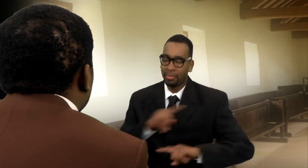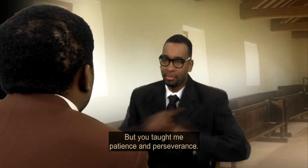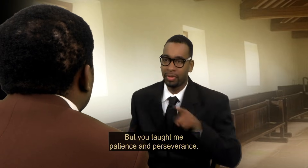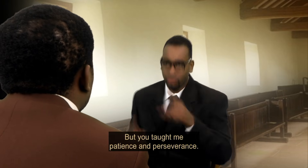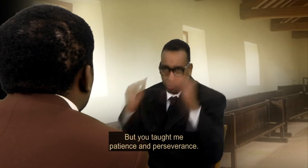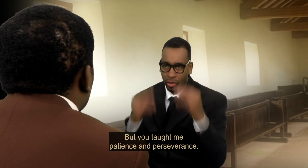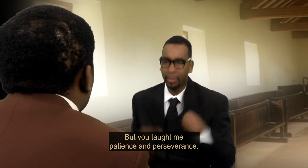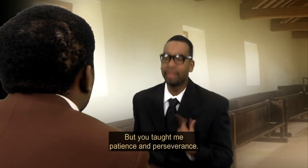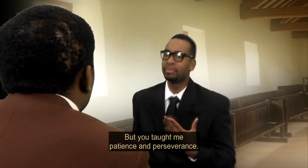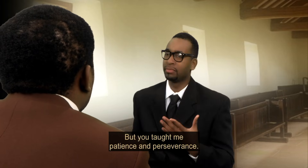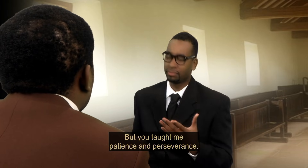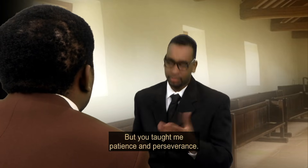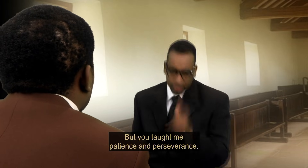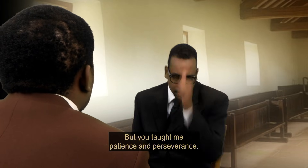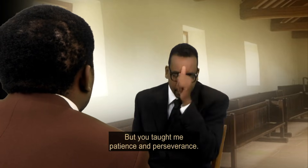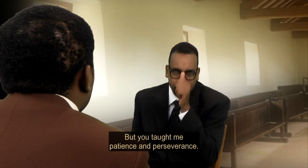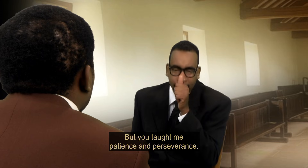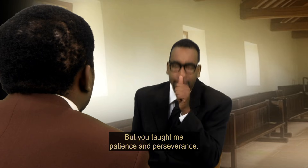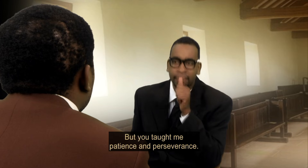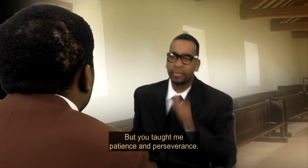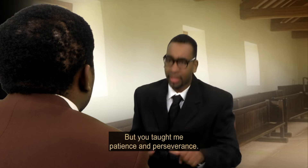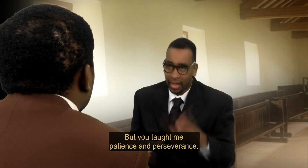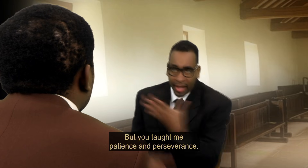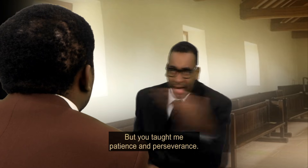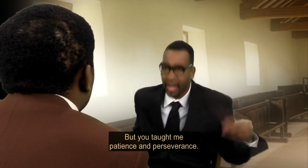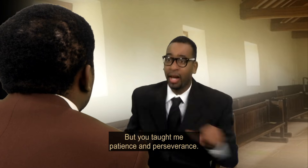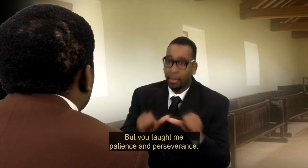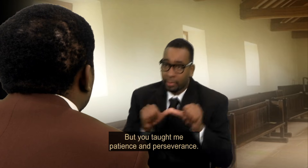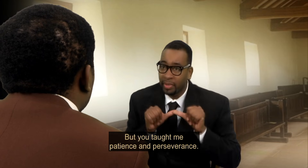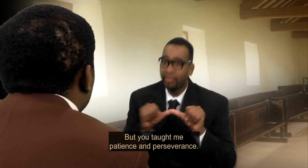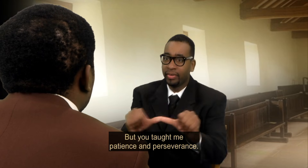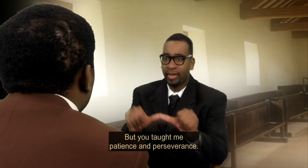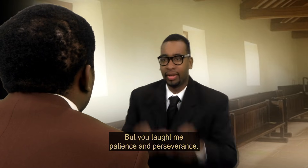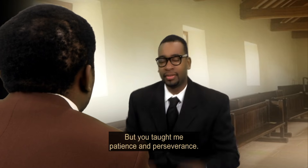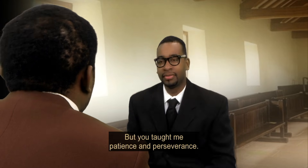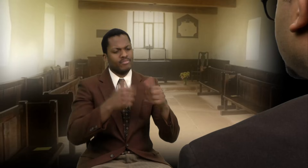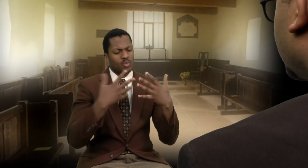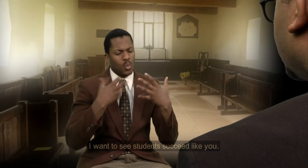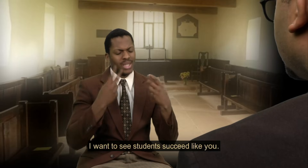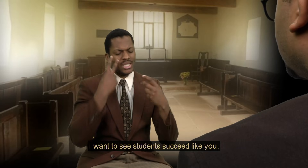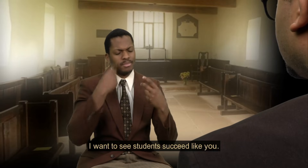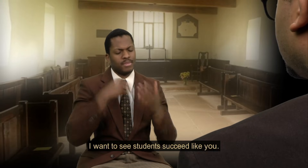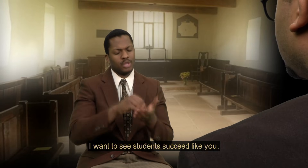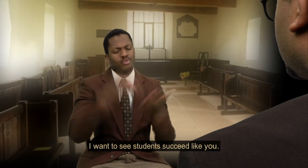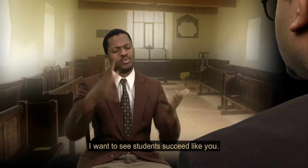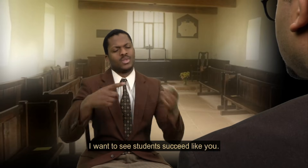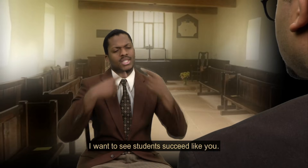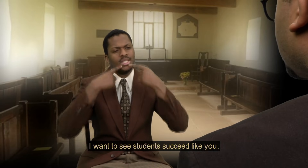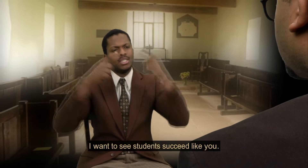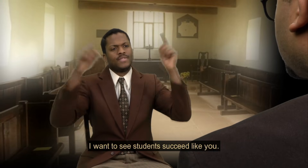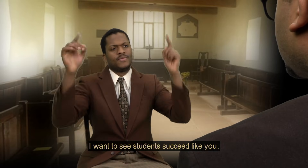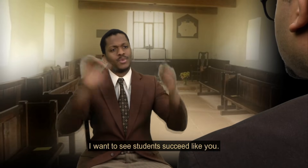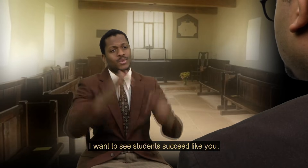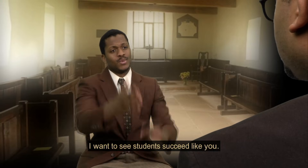But you taught me patience and perseverance. I want to see my students succeed, like